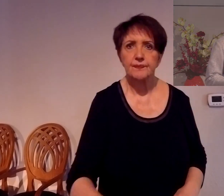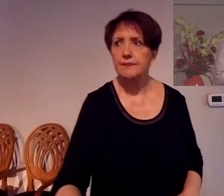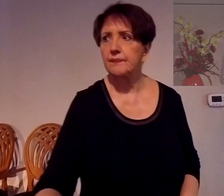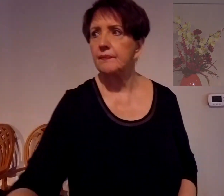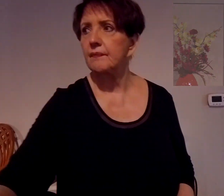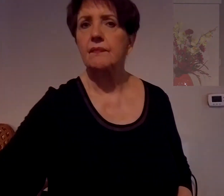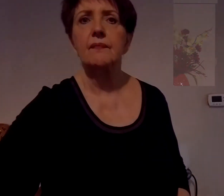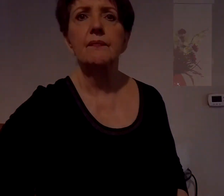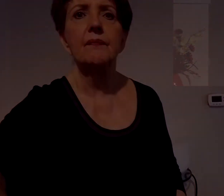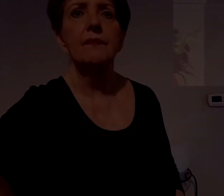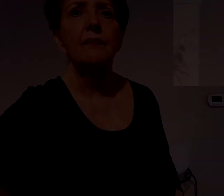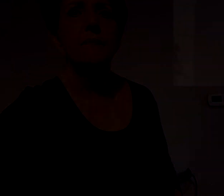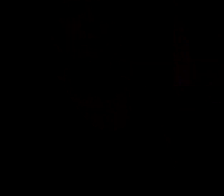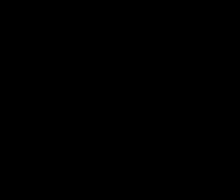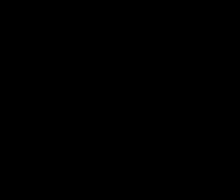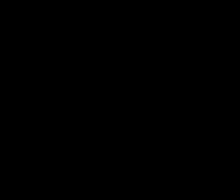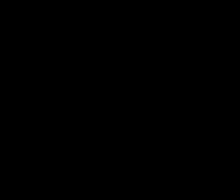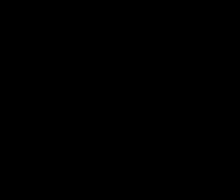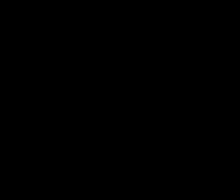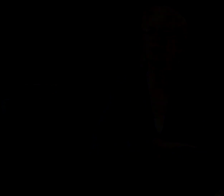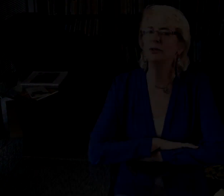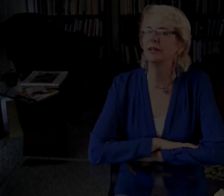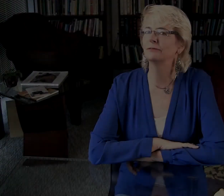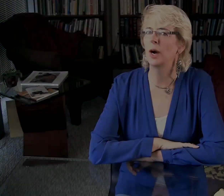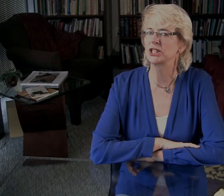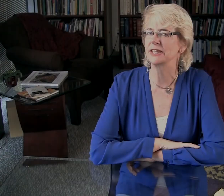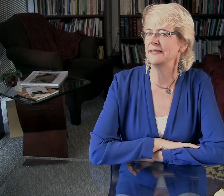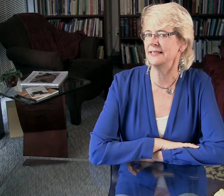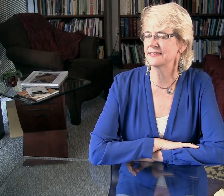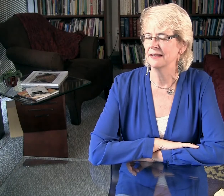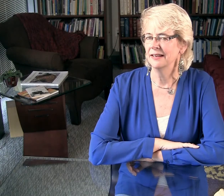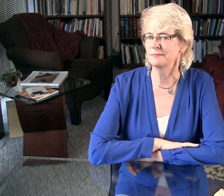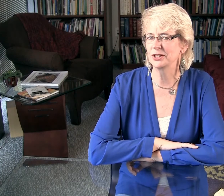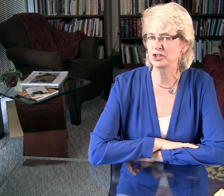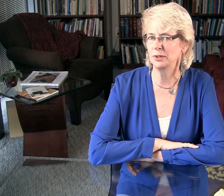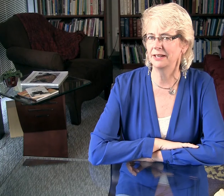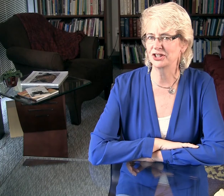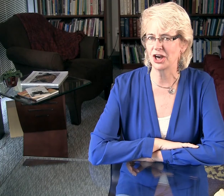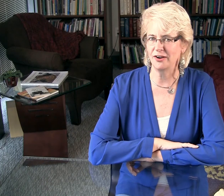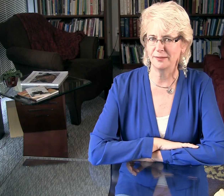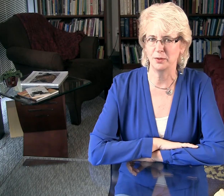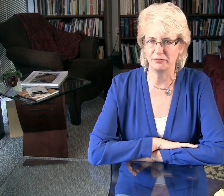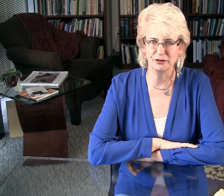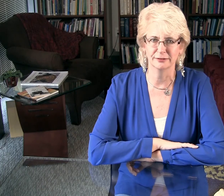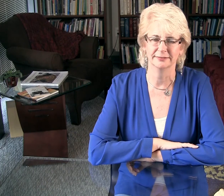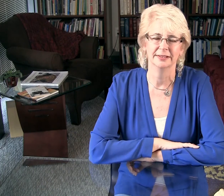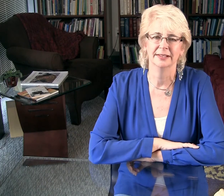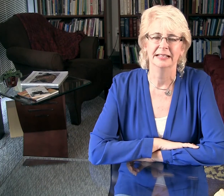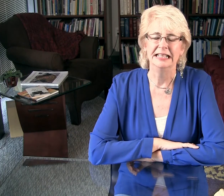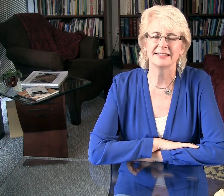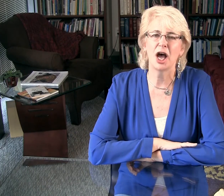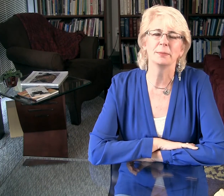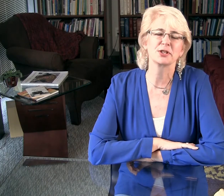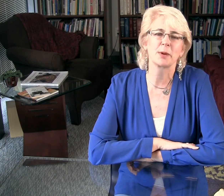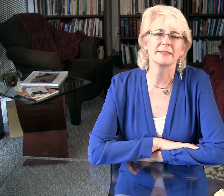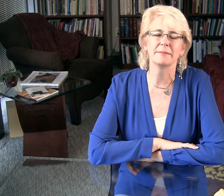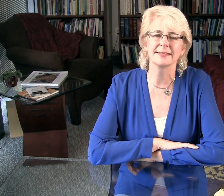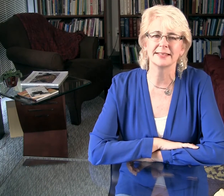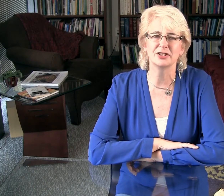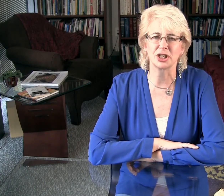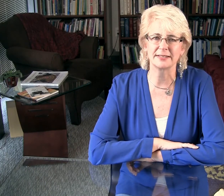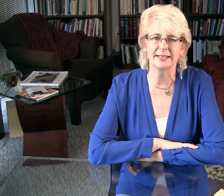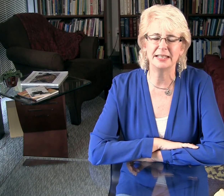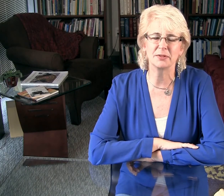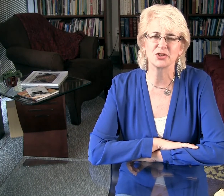up. I'm going to do a quick prayer. I hope you love watching these as much as we love sharing them with you. And to help us spread